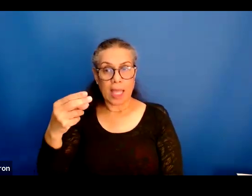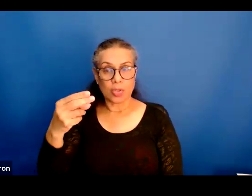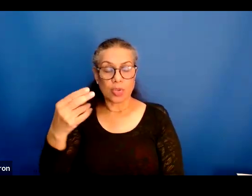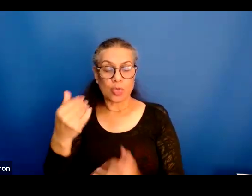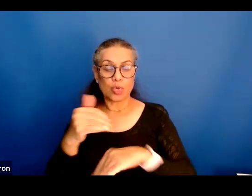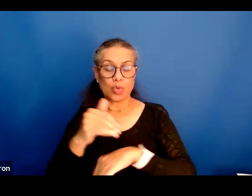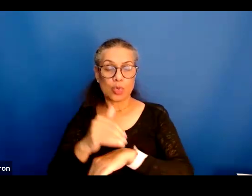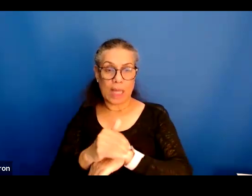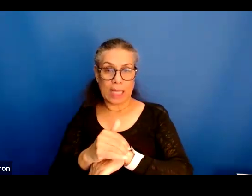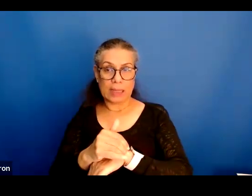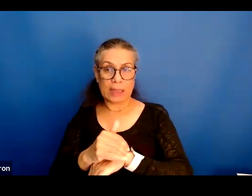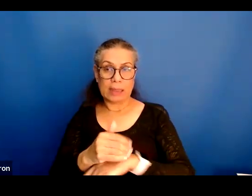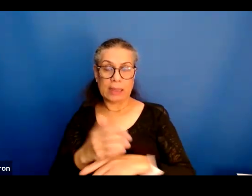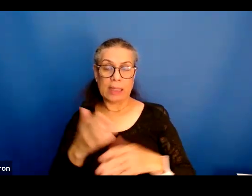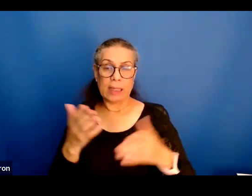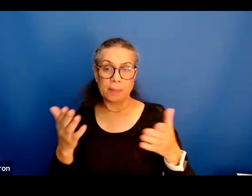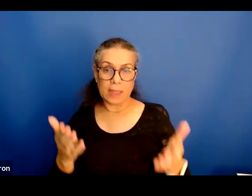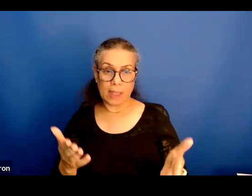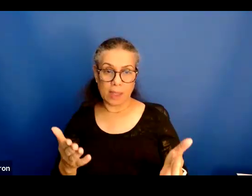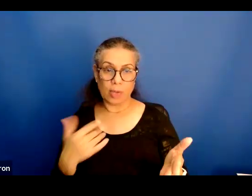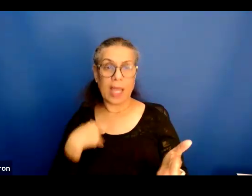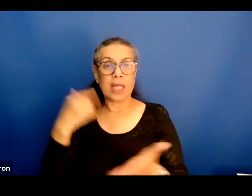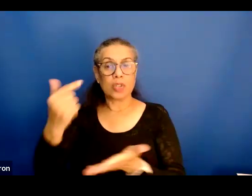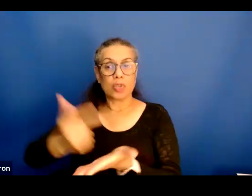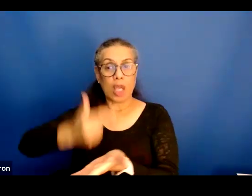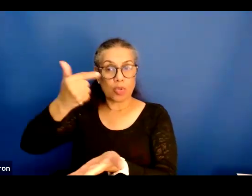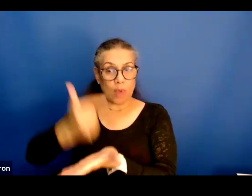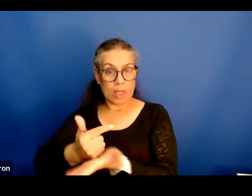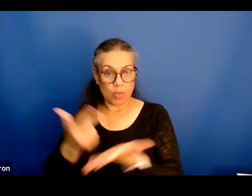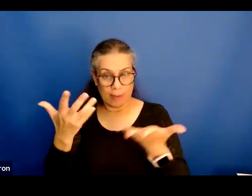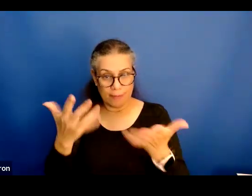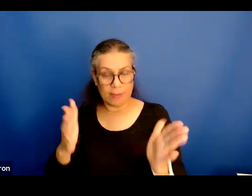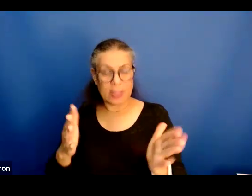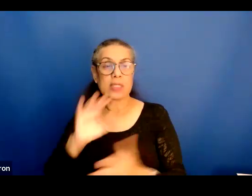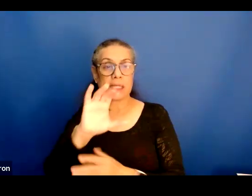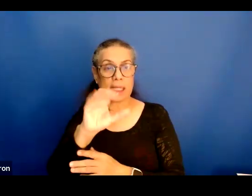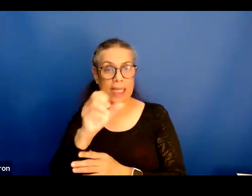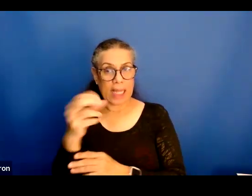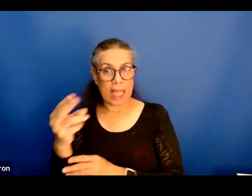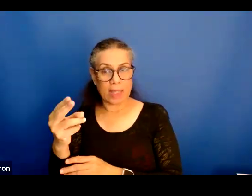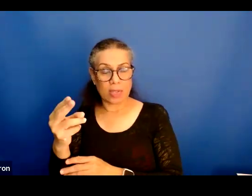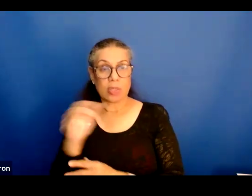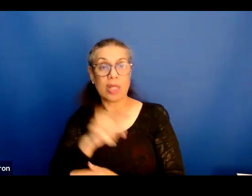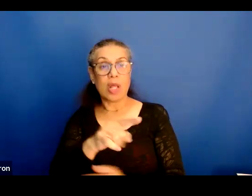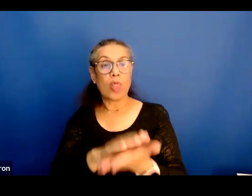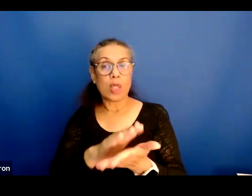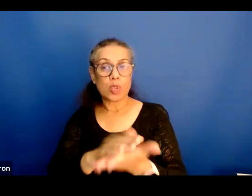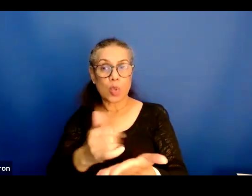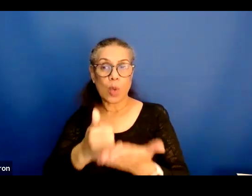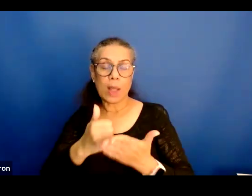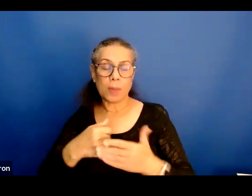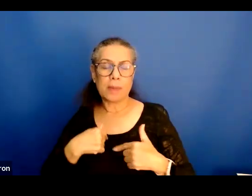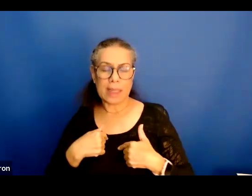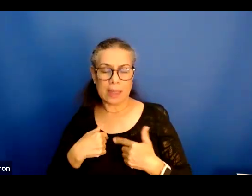Tonight, I stand here proudly as a graduate of CASH. CASH helped me where I